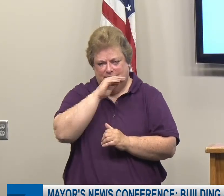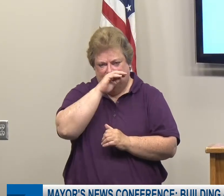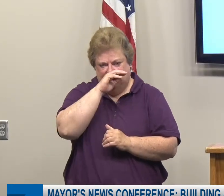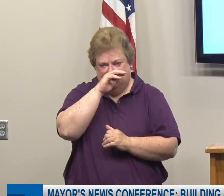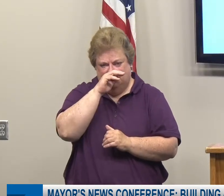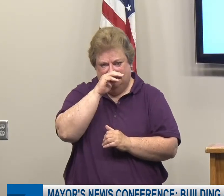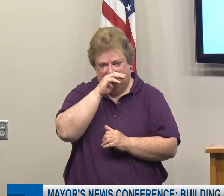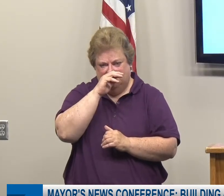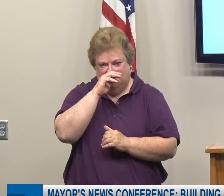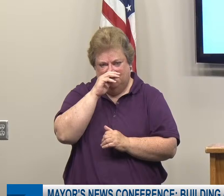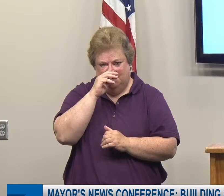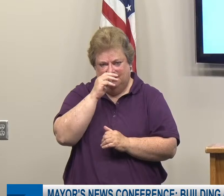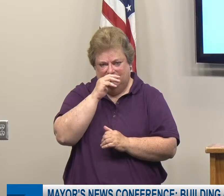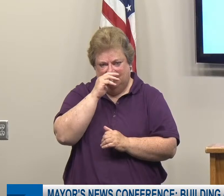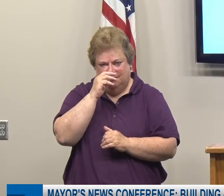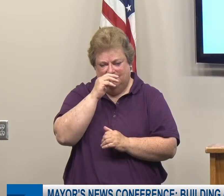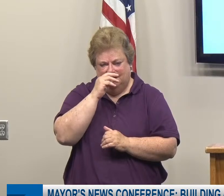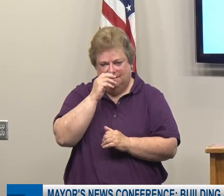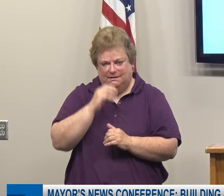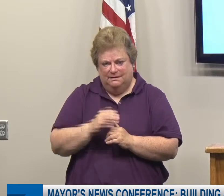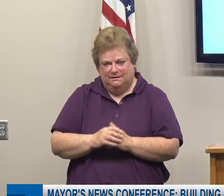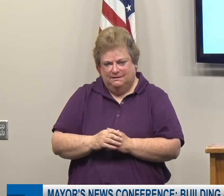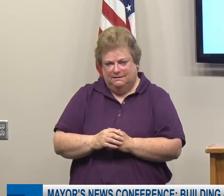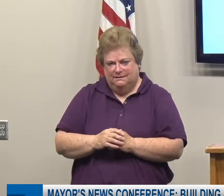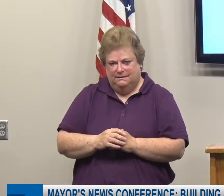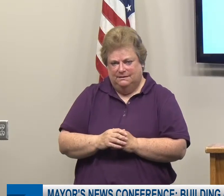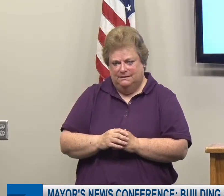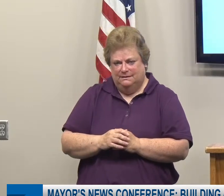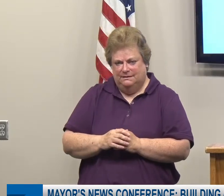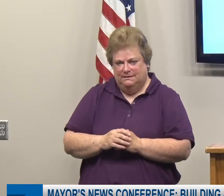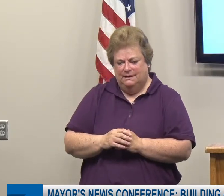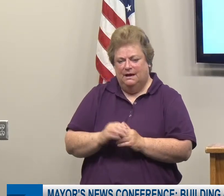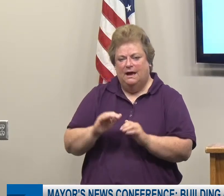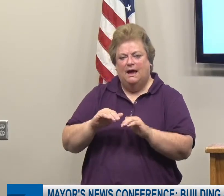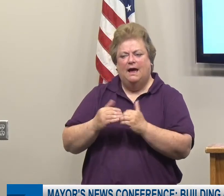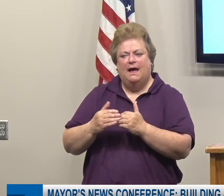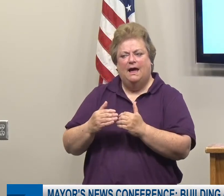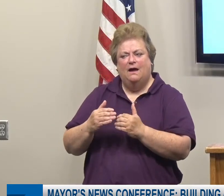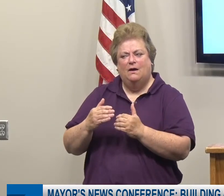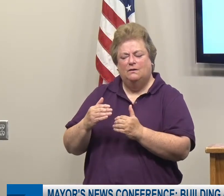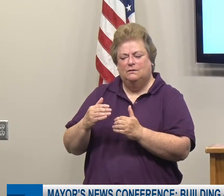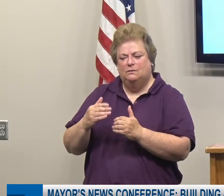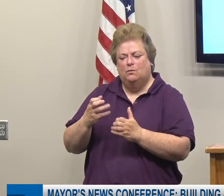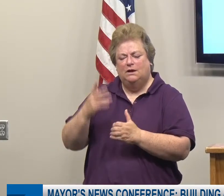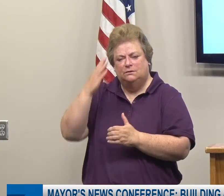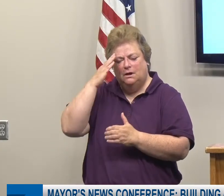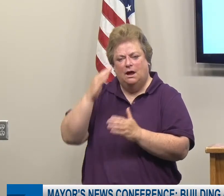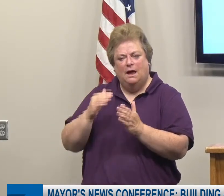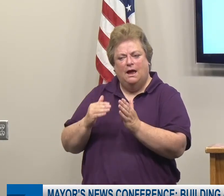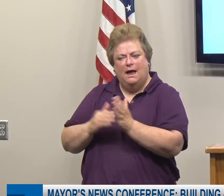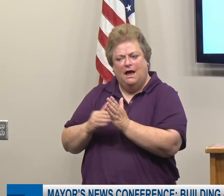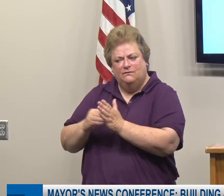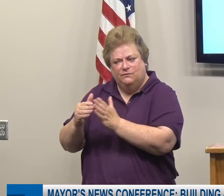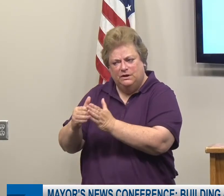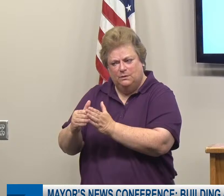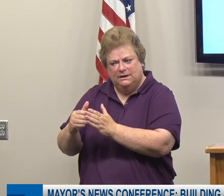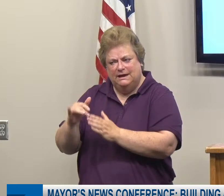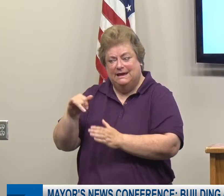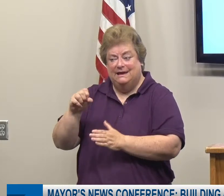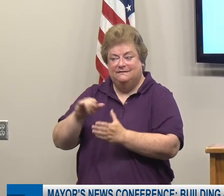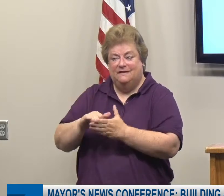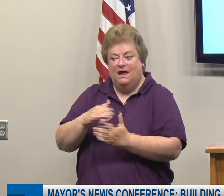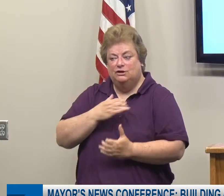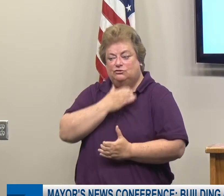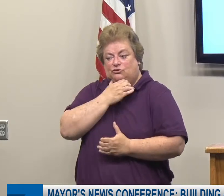do LPD's upper management know that how frequently they're used, particularly the chokehold? Is that